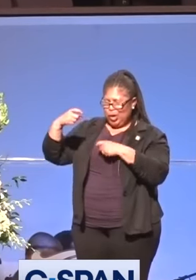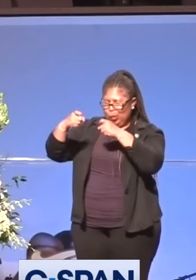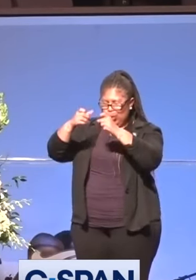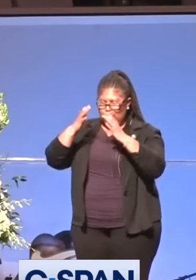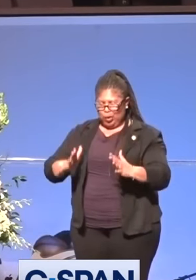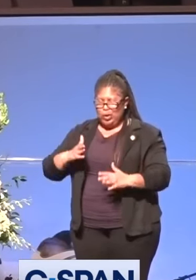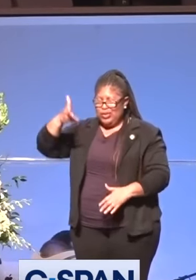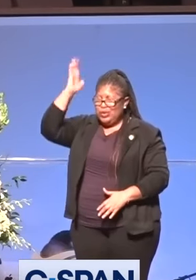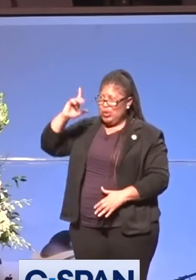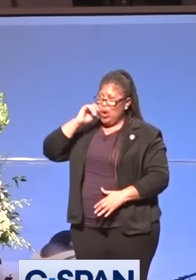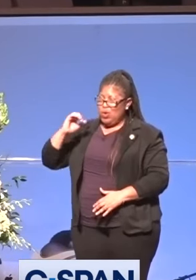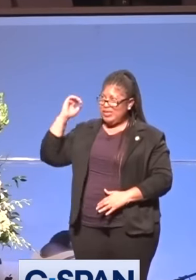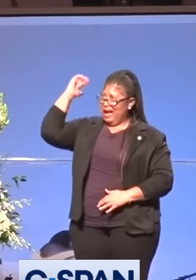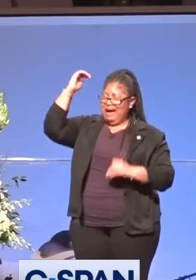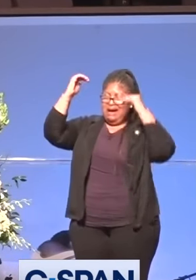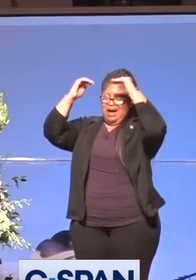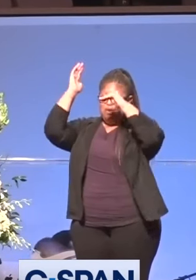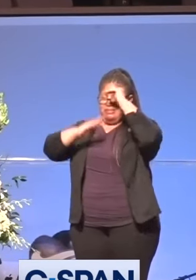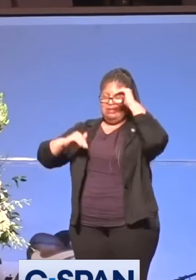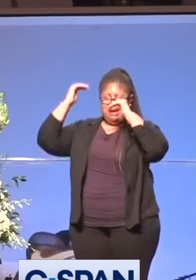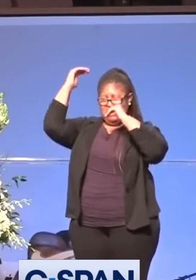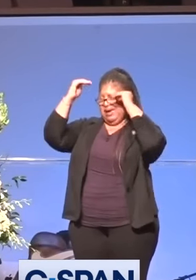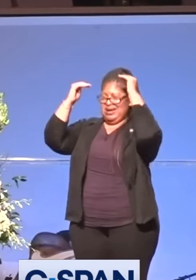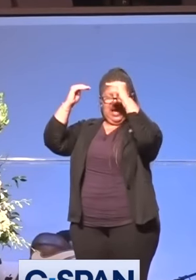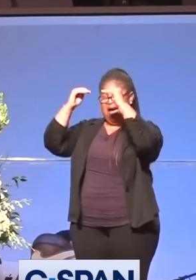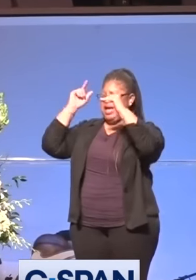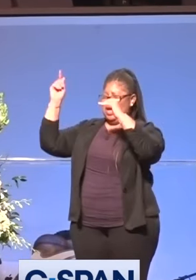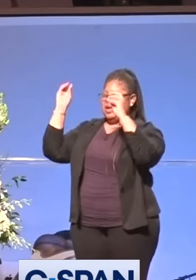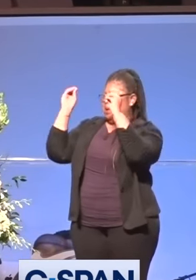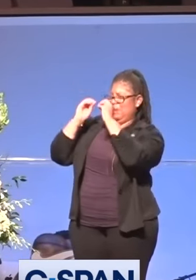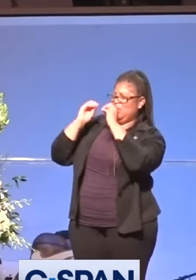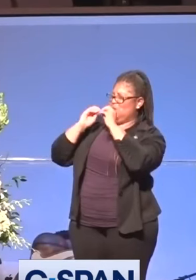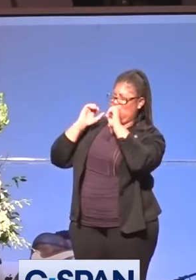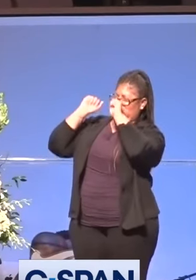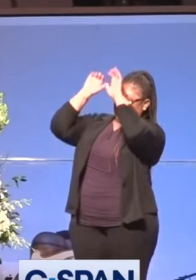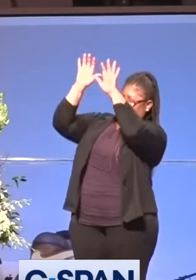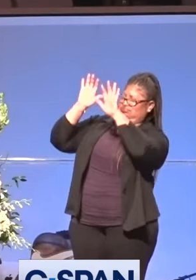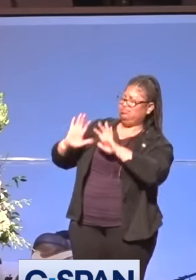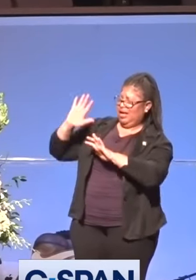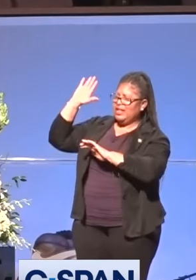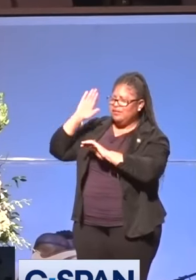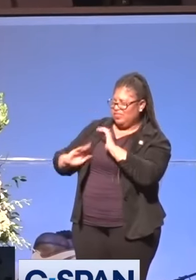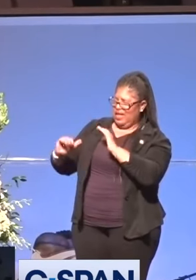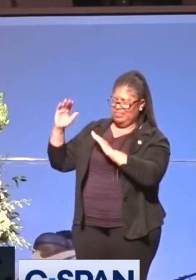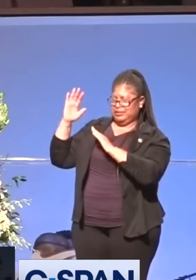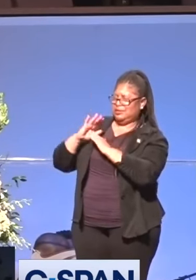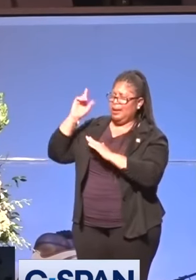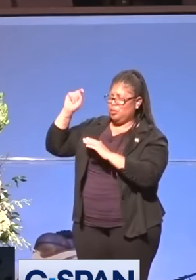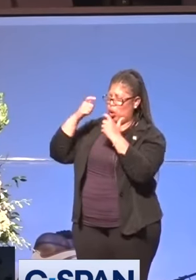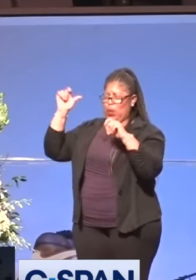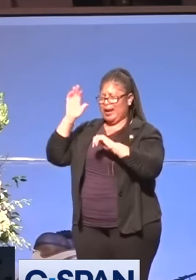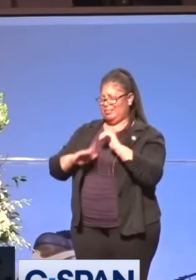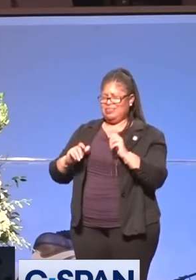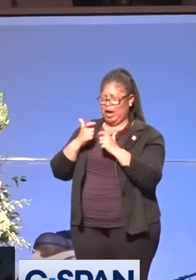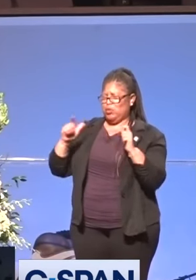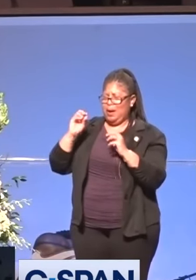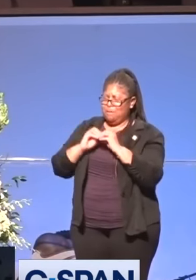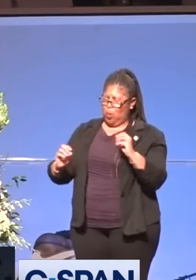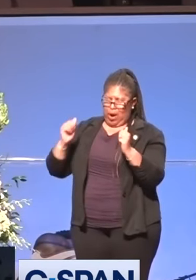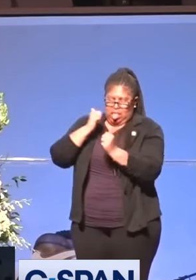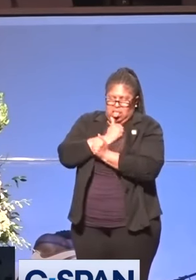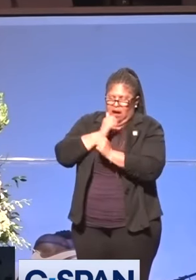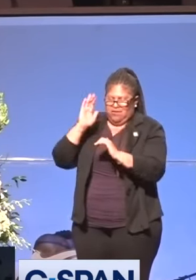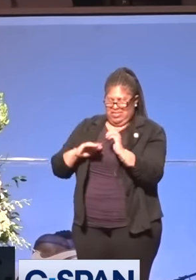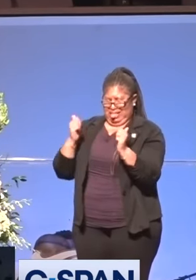God that is higher than high, more majestic than majesty, greater than great, more loving than love